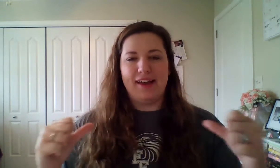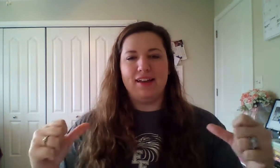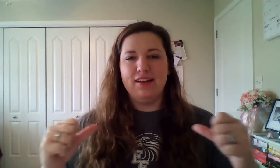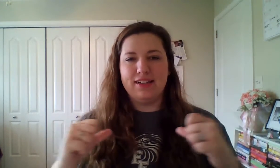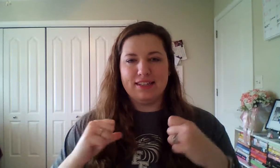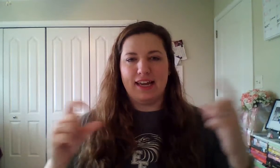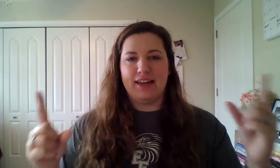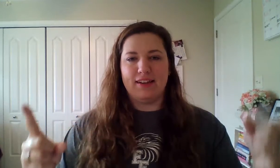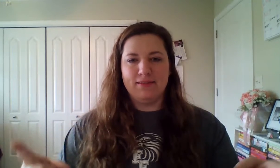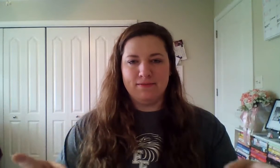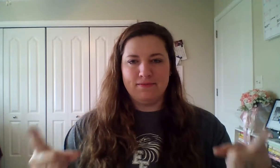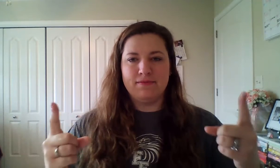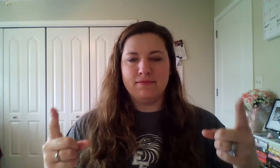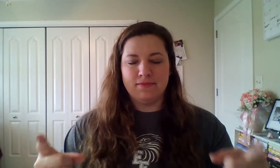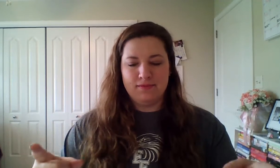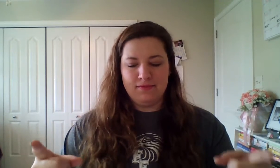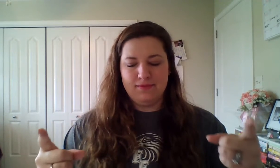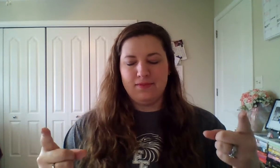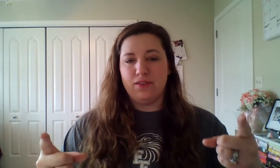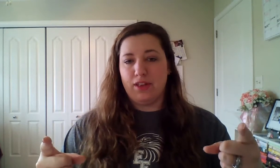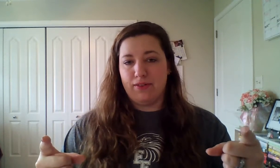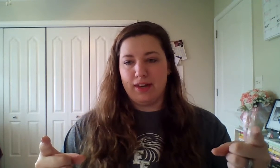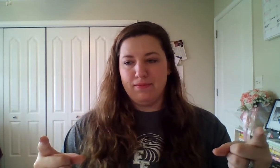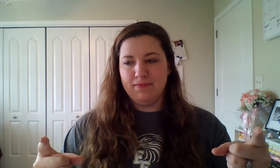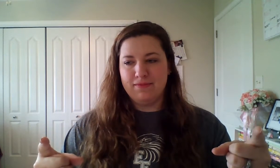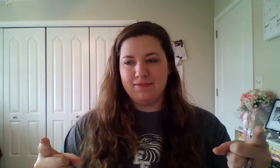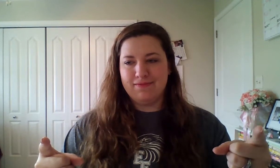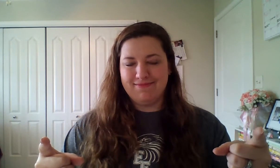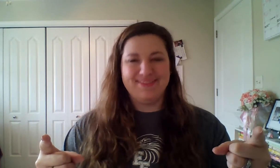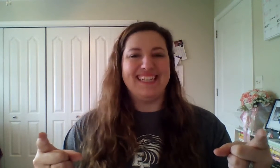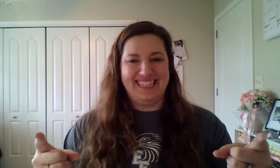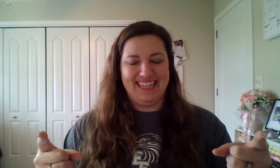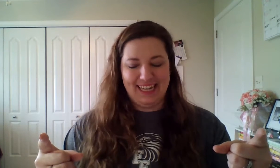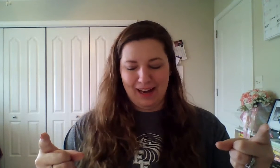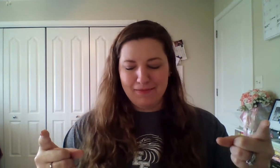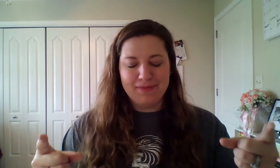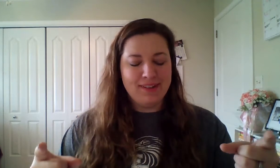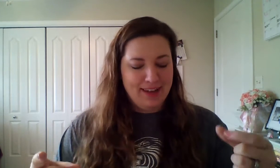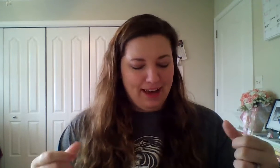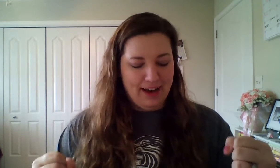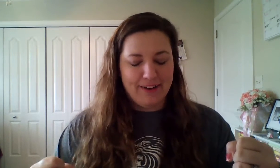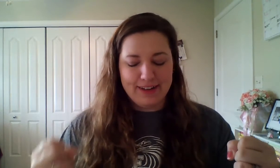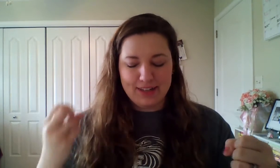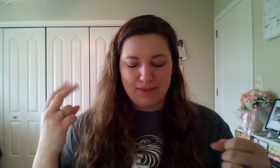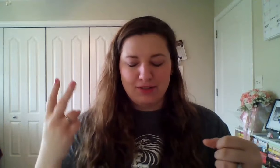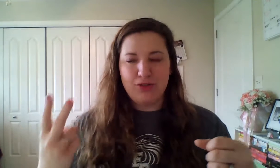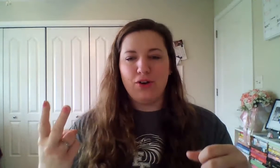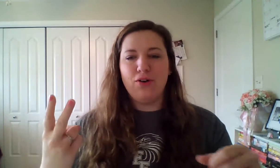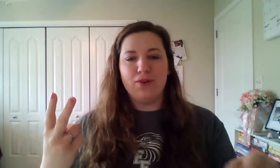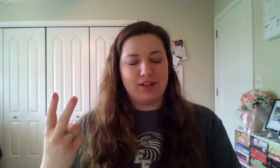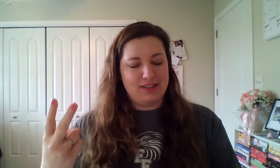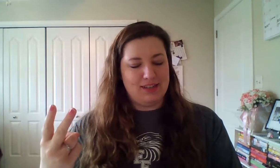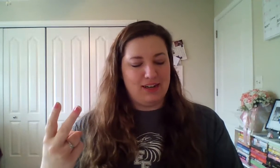Pail, sail. Do they rhyme? Yep. All right, tell me two words that start